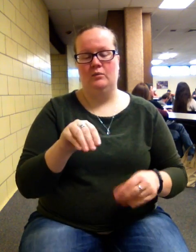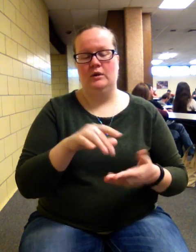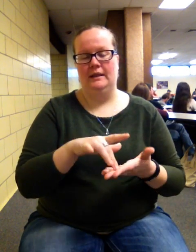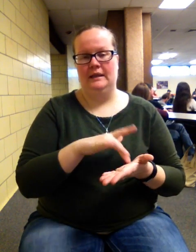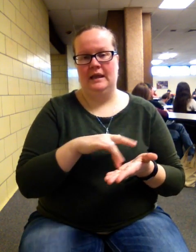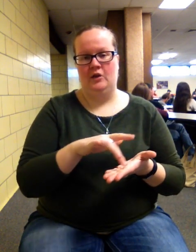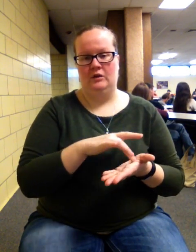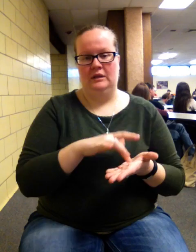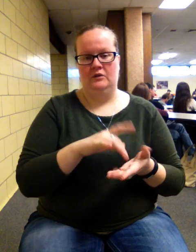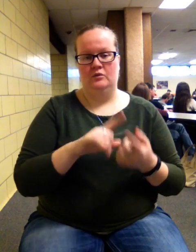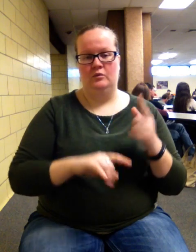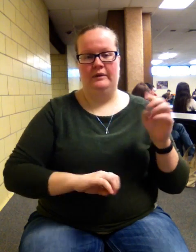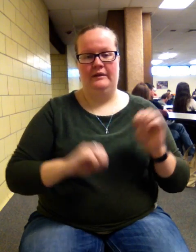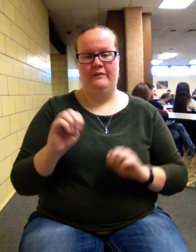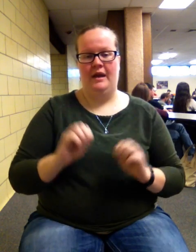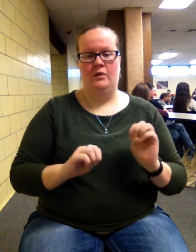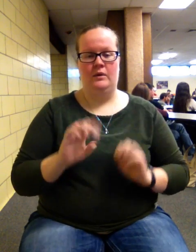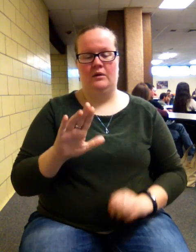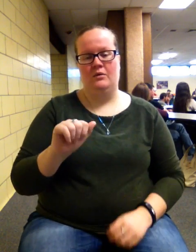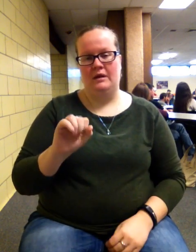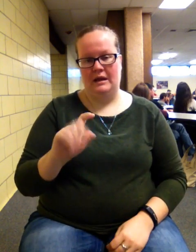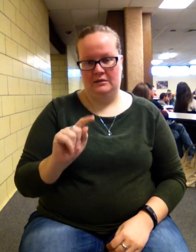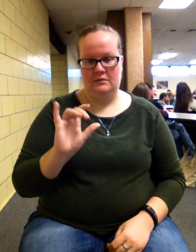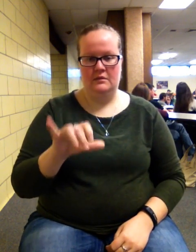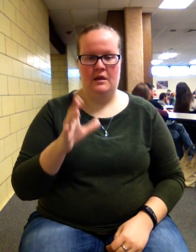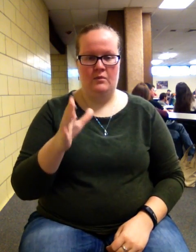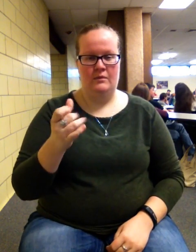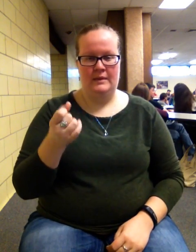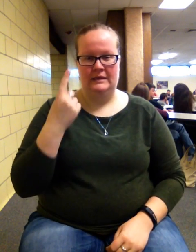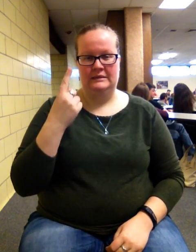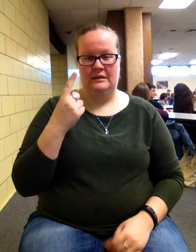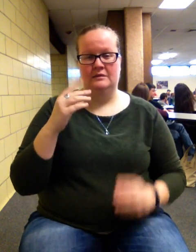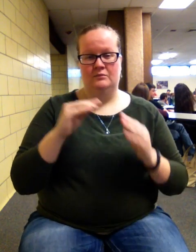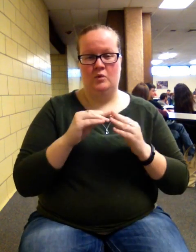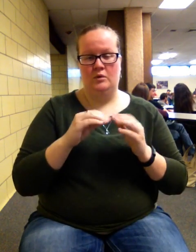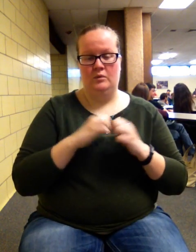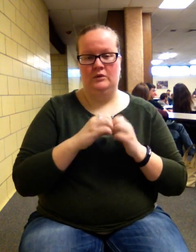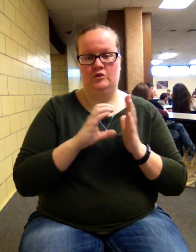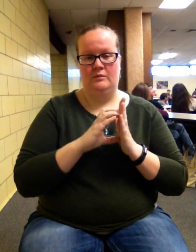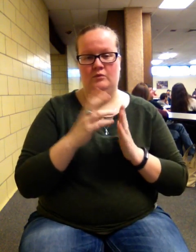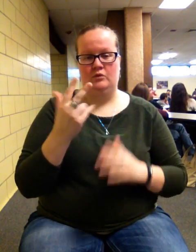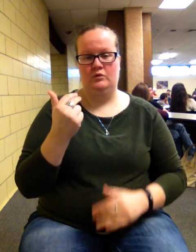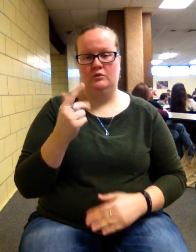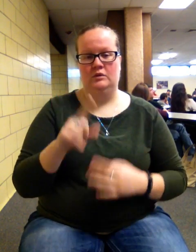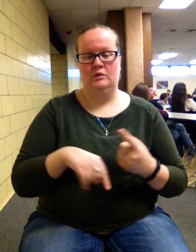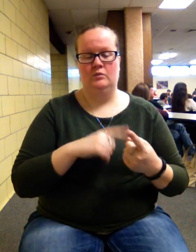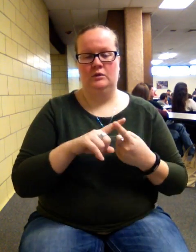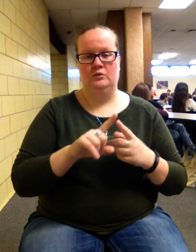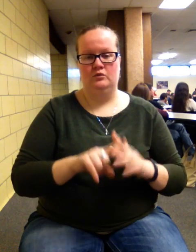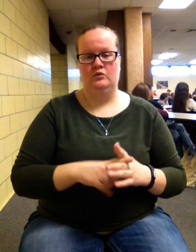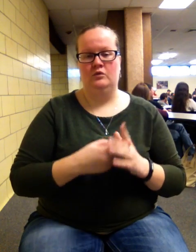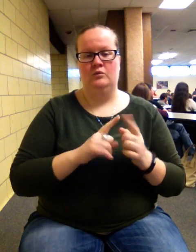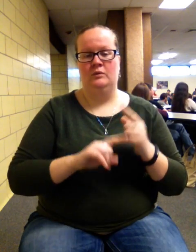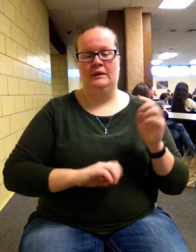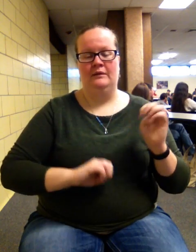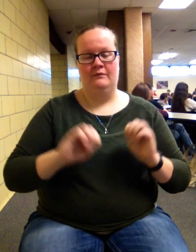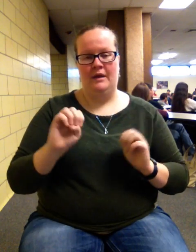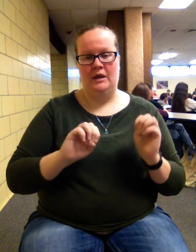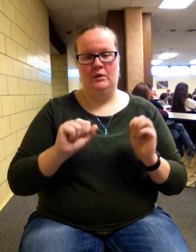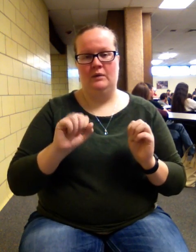when evaluating the assets. And that's going to make a lot more sense in Chapter 13. When we start evaluating assets, it's going to make sense where this is